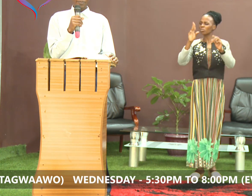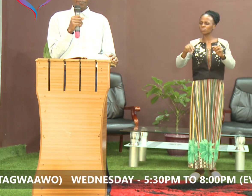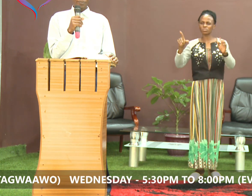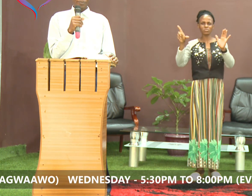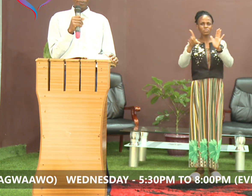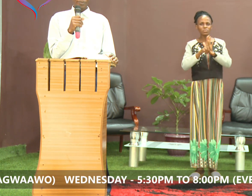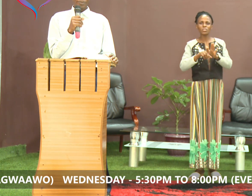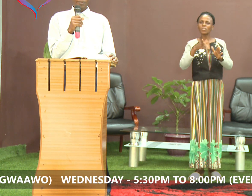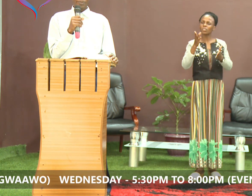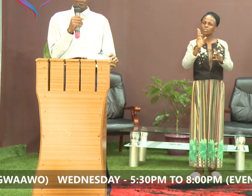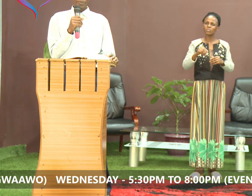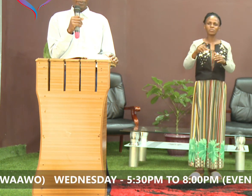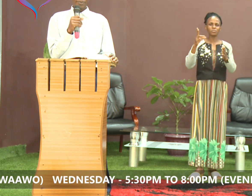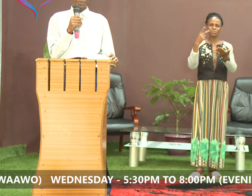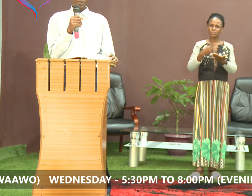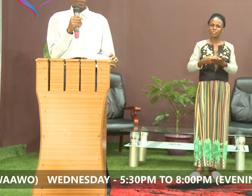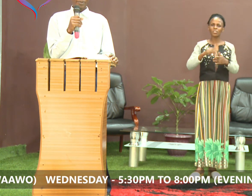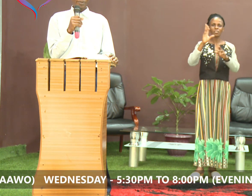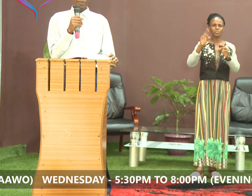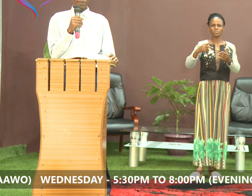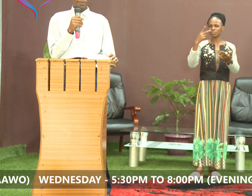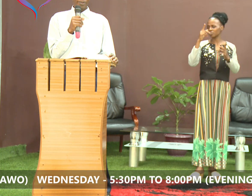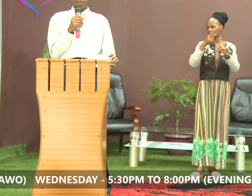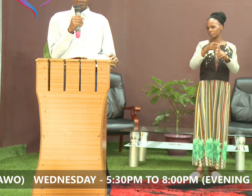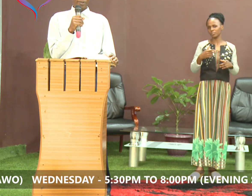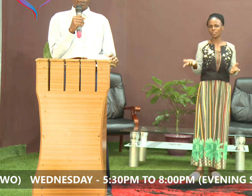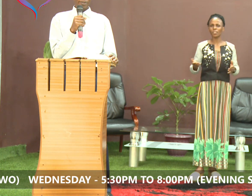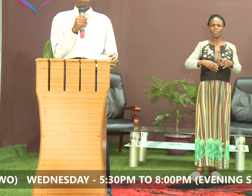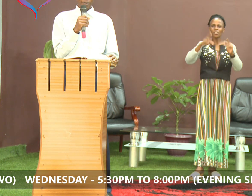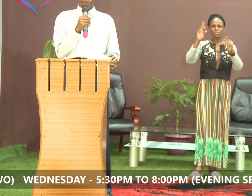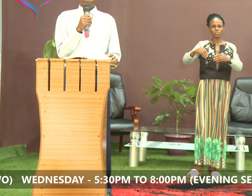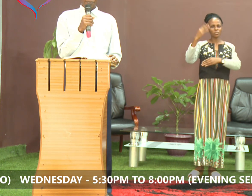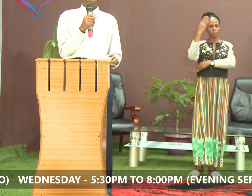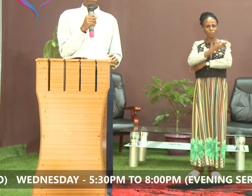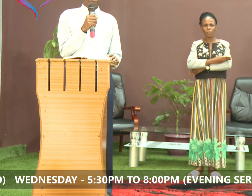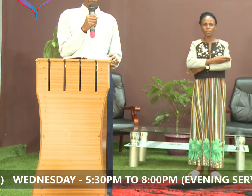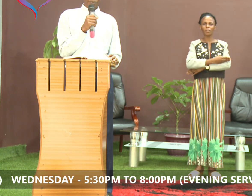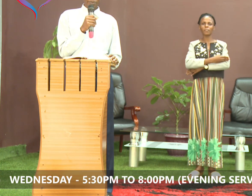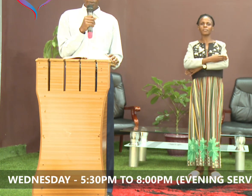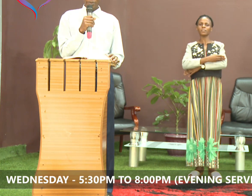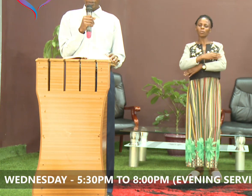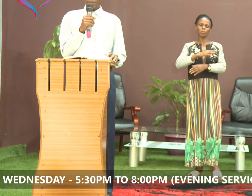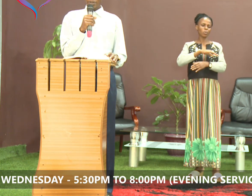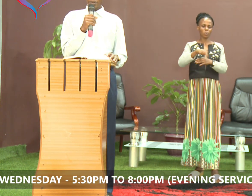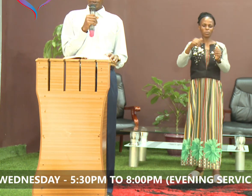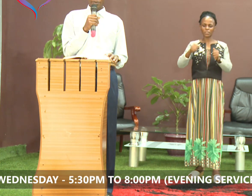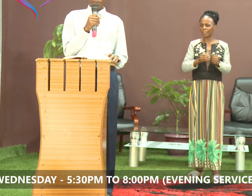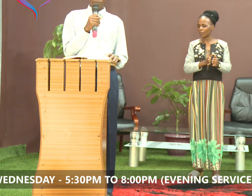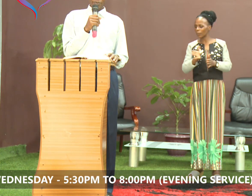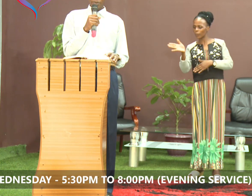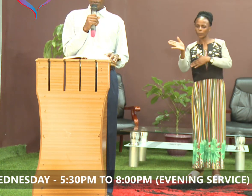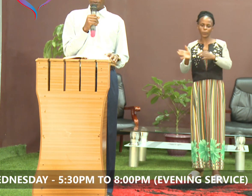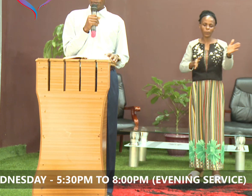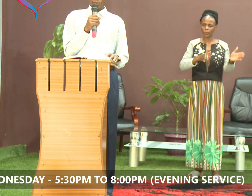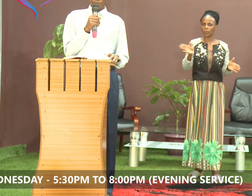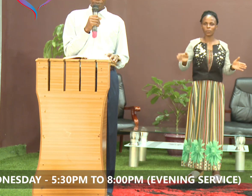no values, there is no objective, there is nothing, no boundaries. Each one crosses in each other's boundaries. It's like a way.